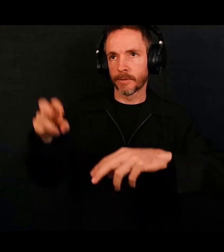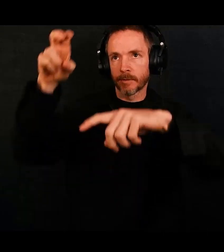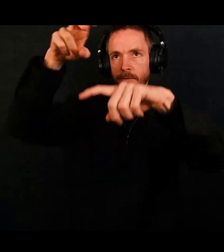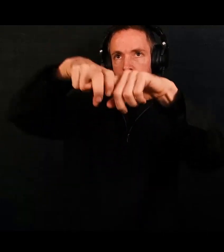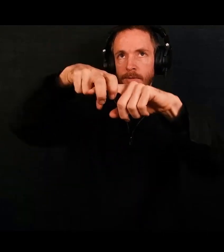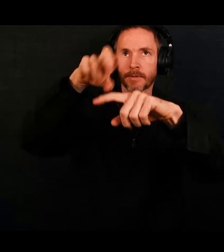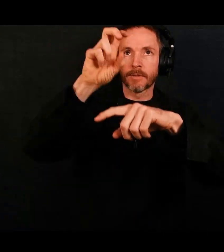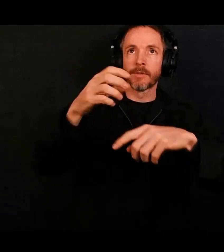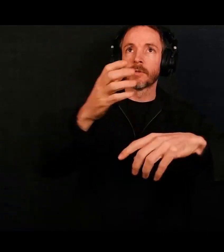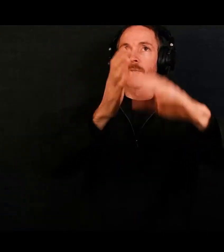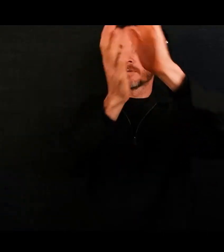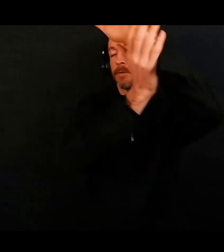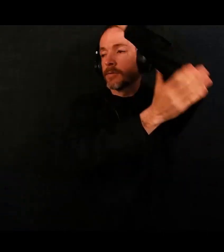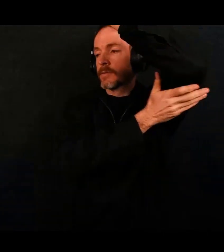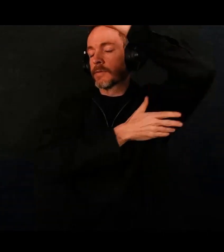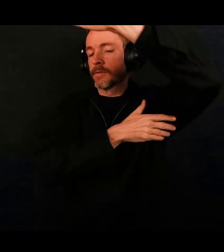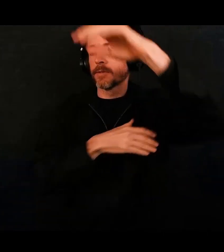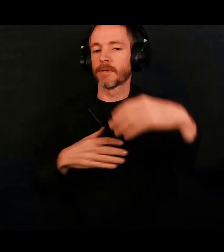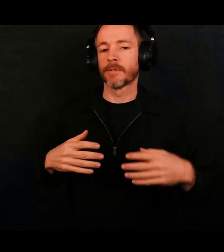that.